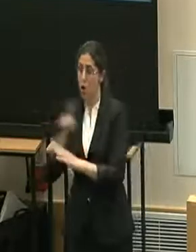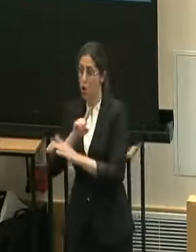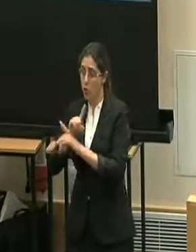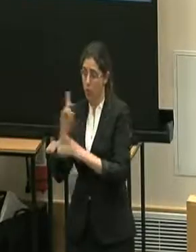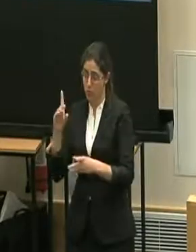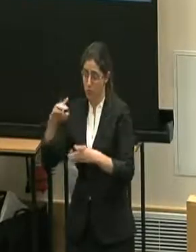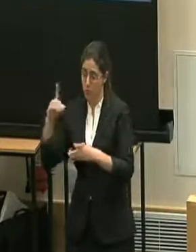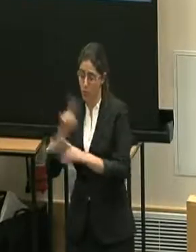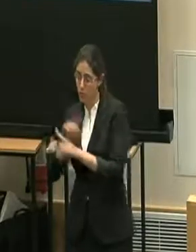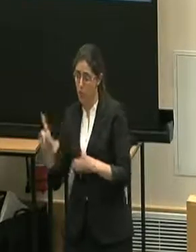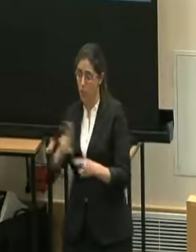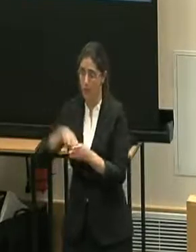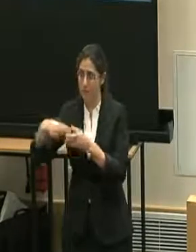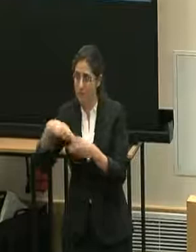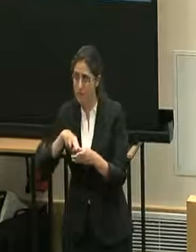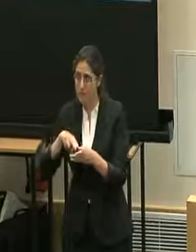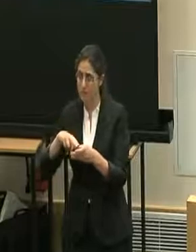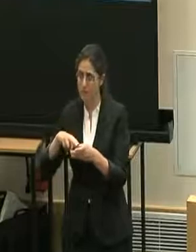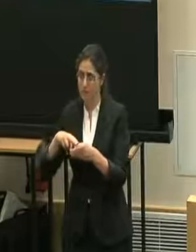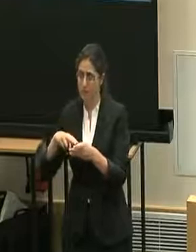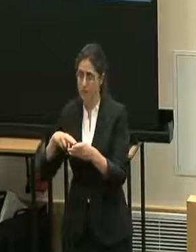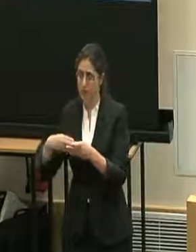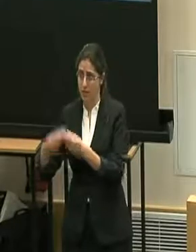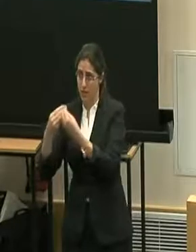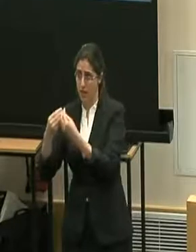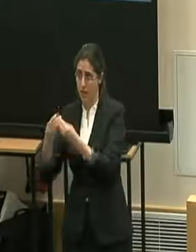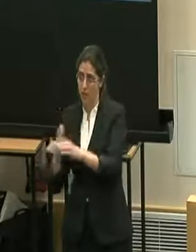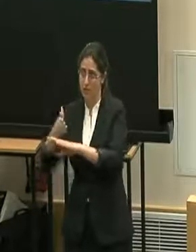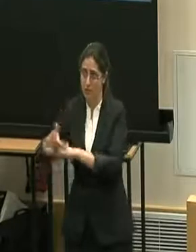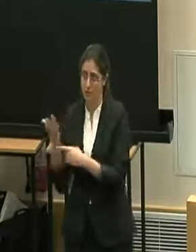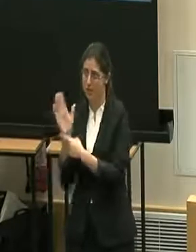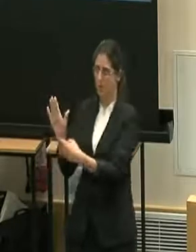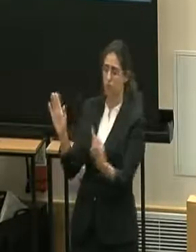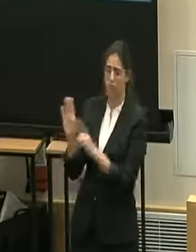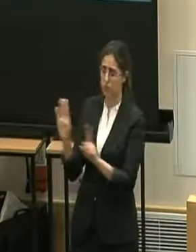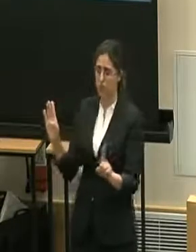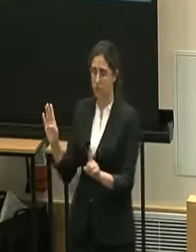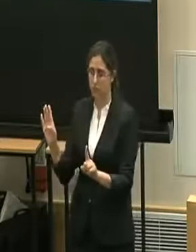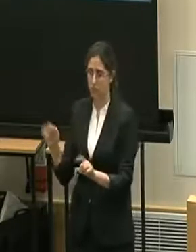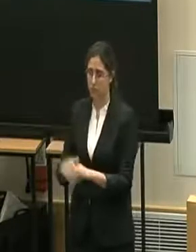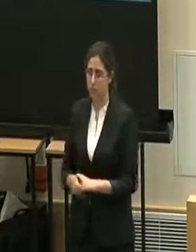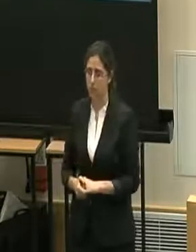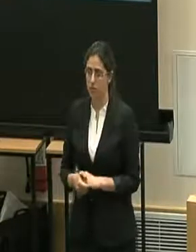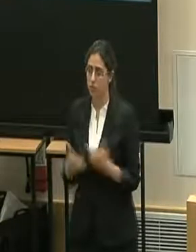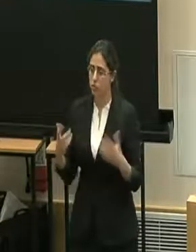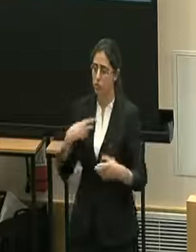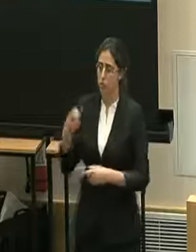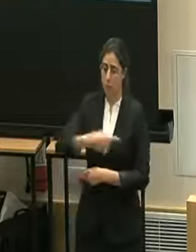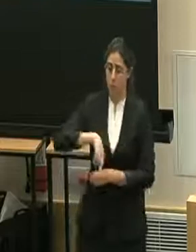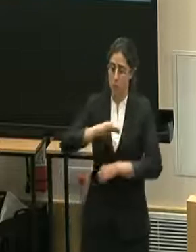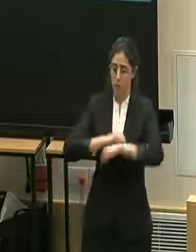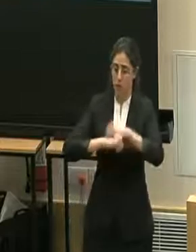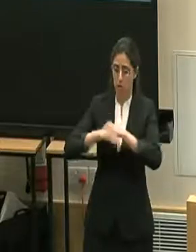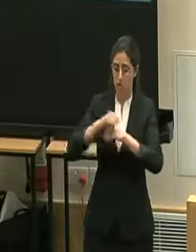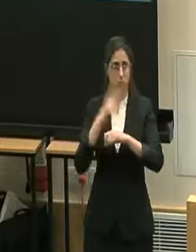participation, is a failure to represent the value which accessibility is. One could build out of